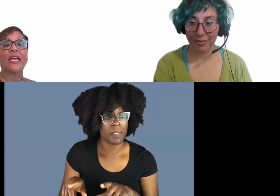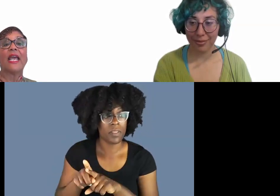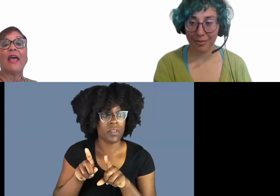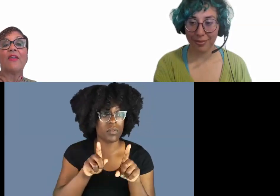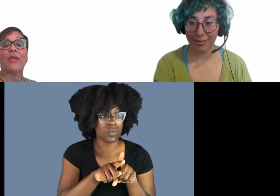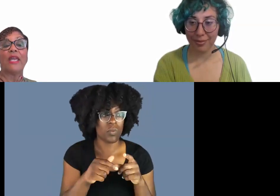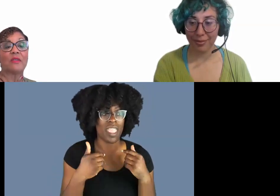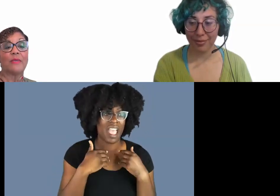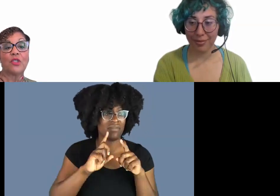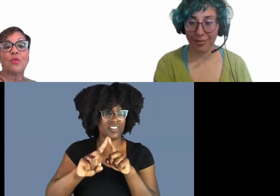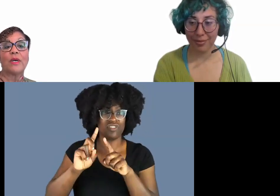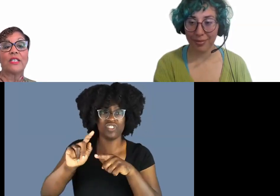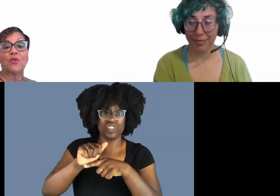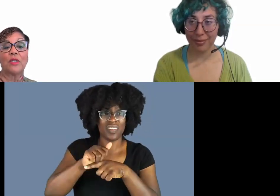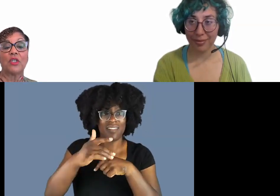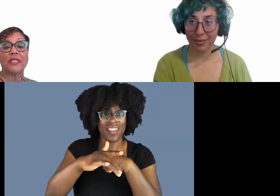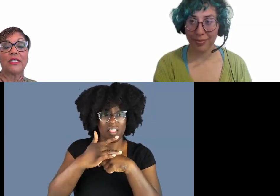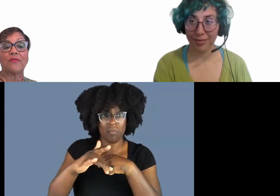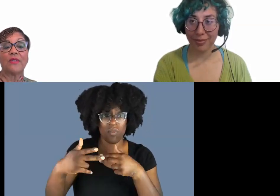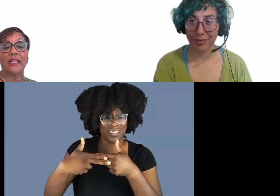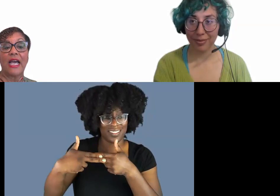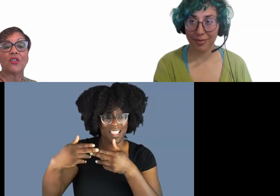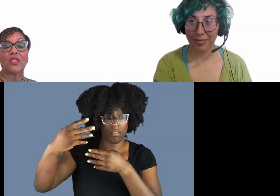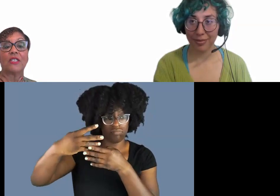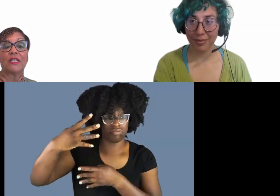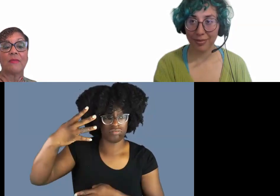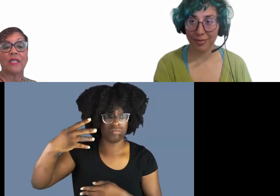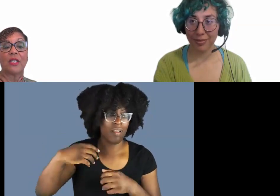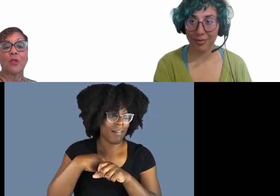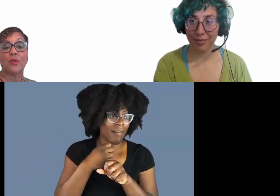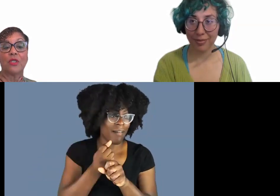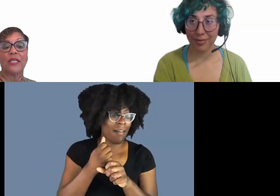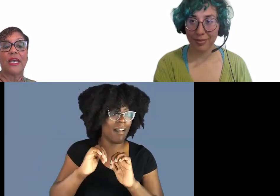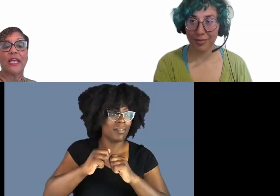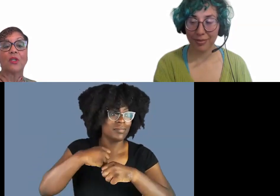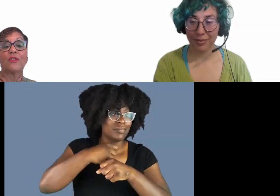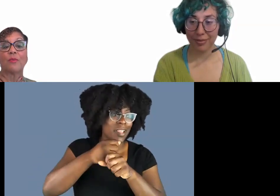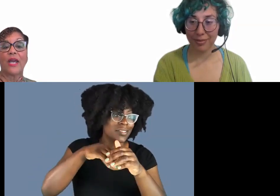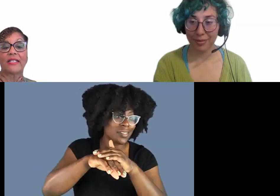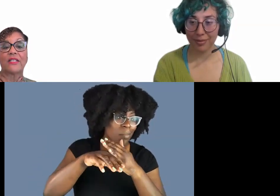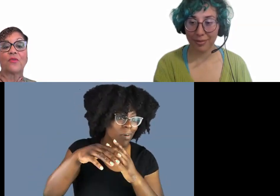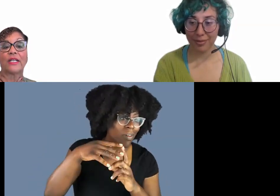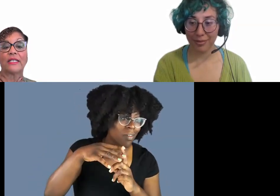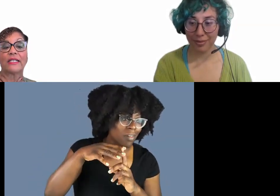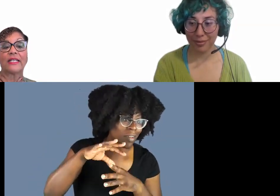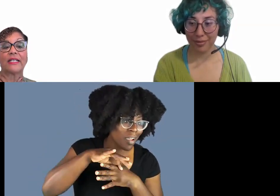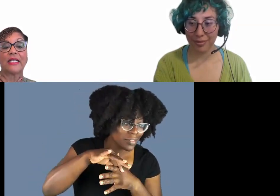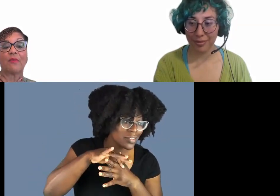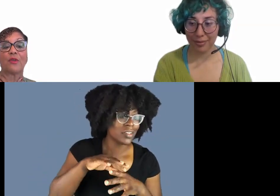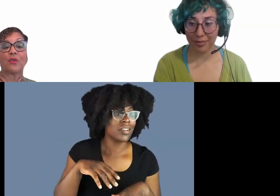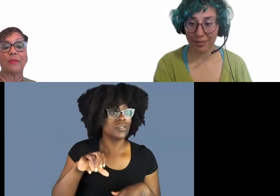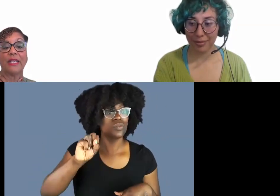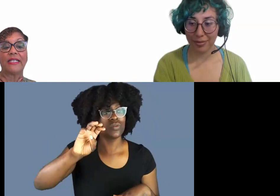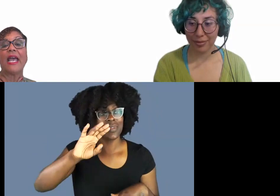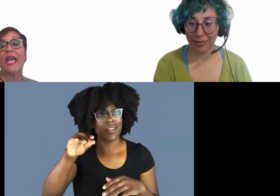PDFs. And then we have some additional ones, introduction to assistive technology to disability inclusion, inclusive practices for conducting